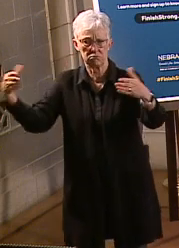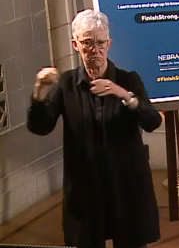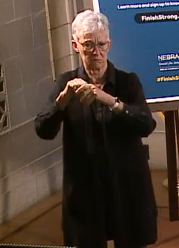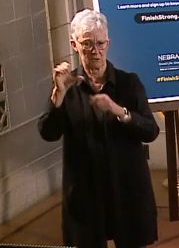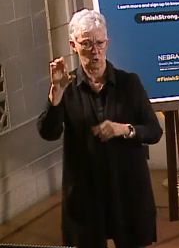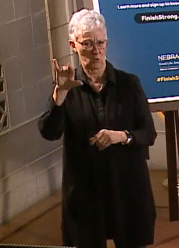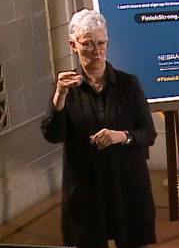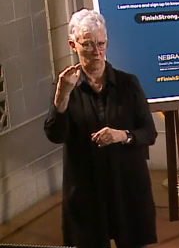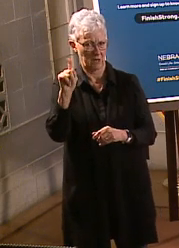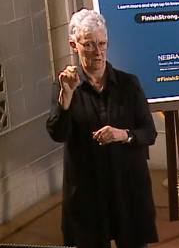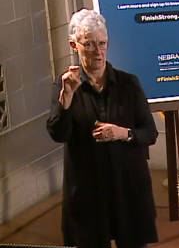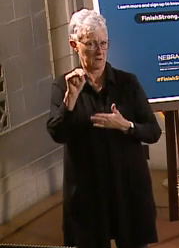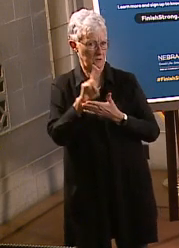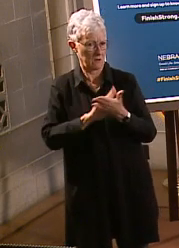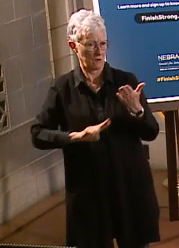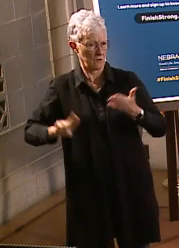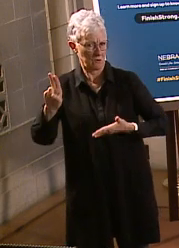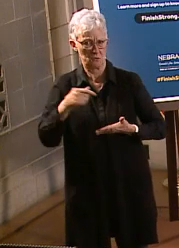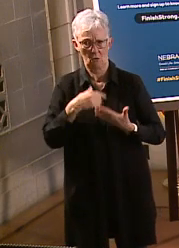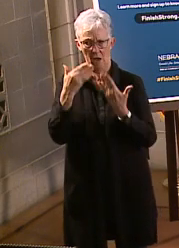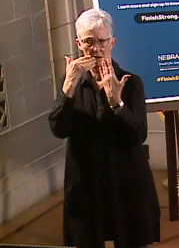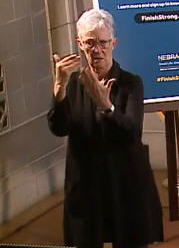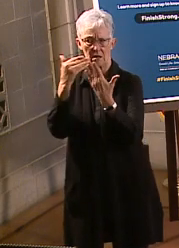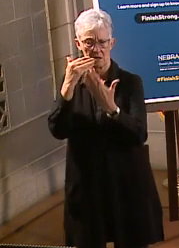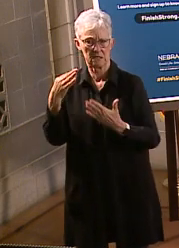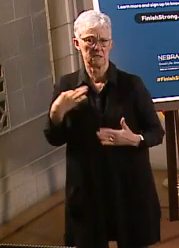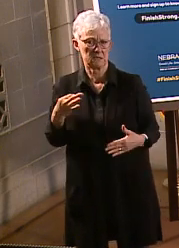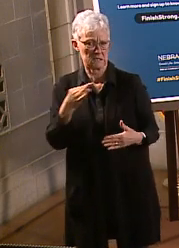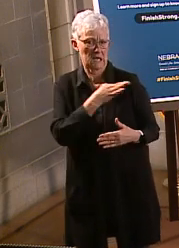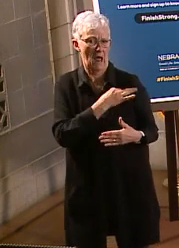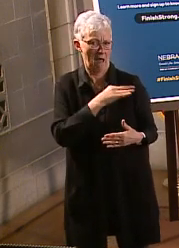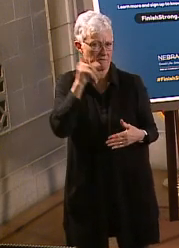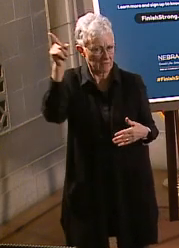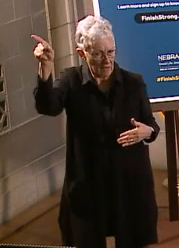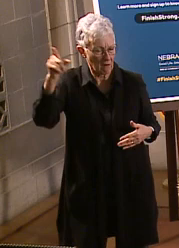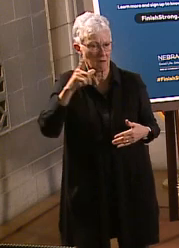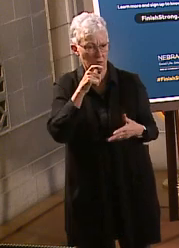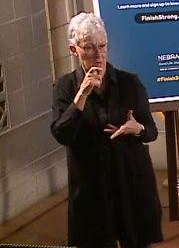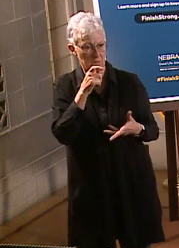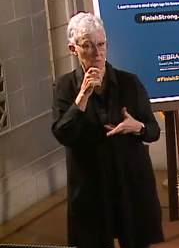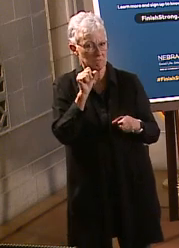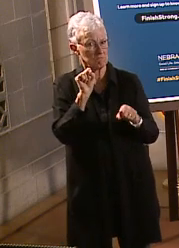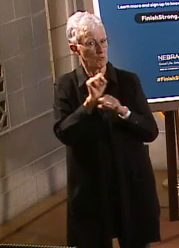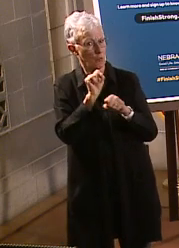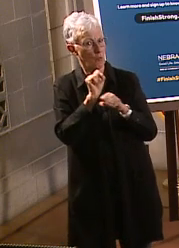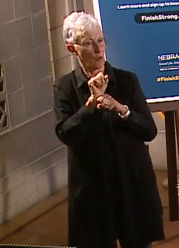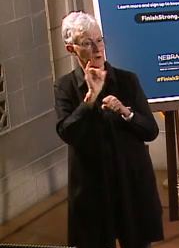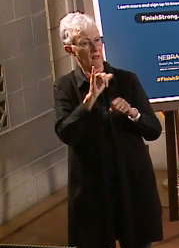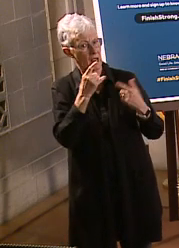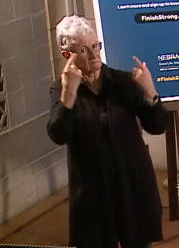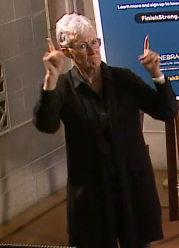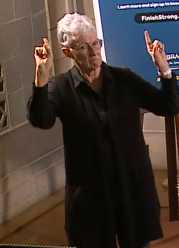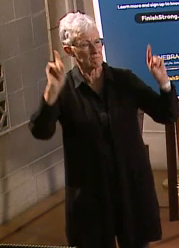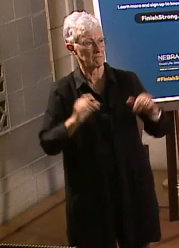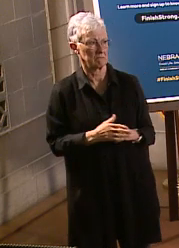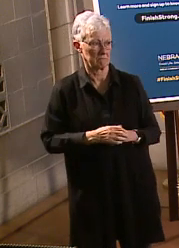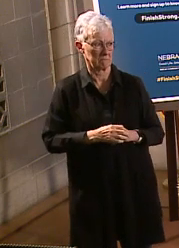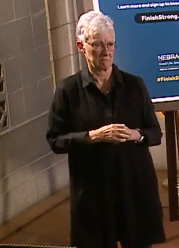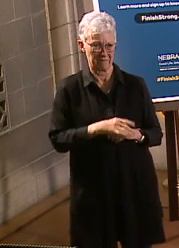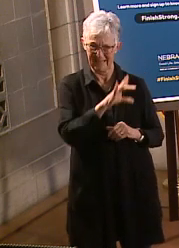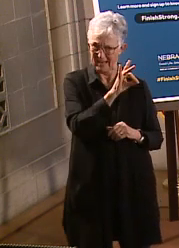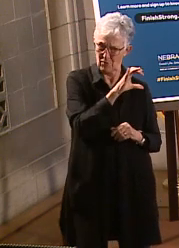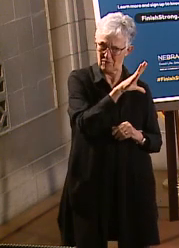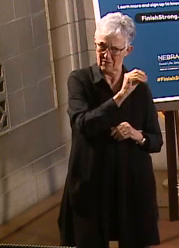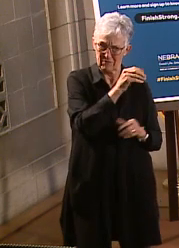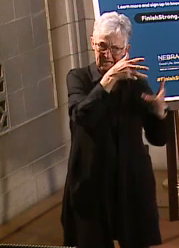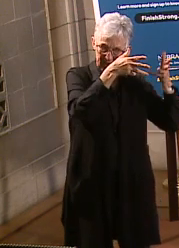again, I want to thank all the staff and students who volunteered to help make that happen. But yeah, we only have 850 left. It's not that they're